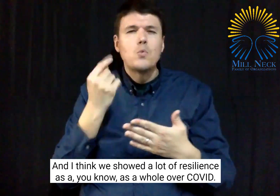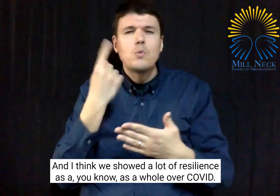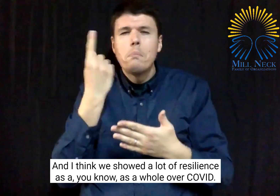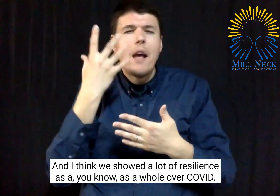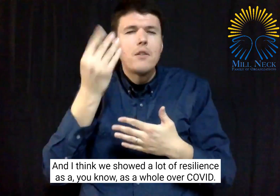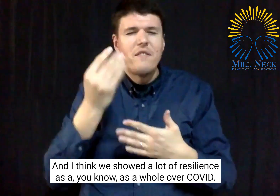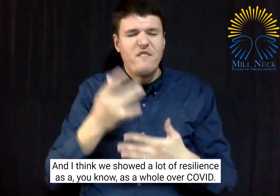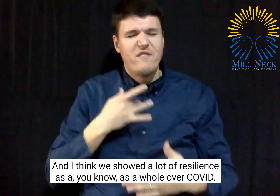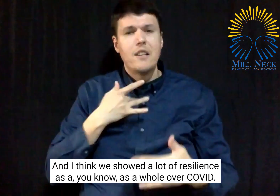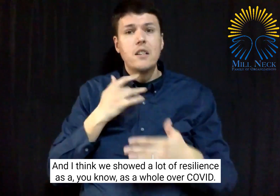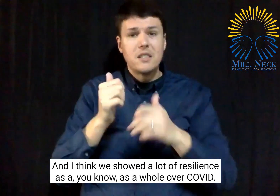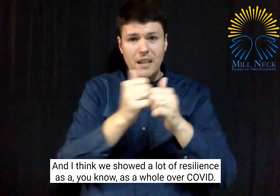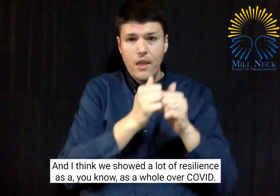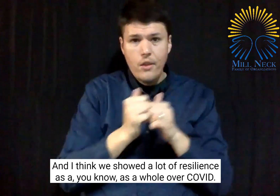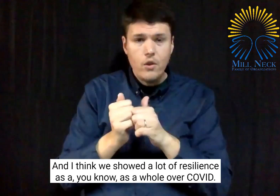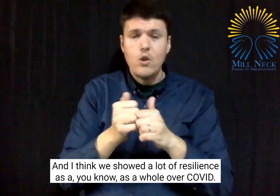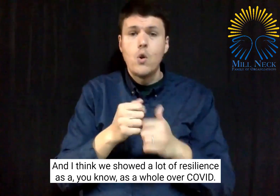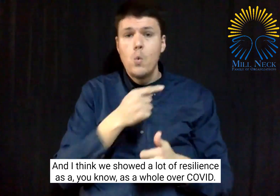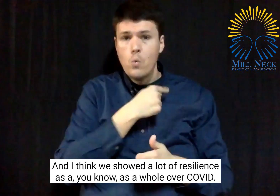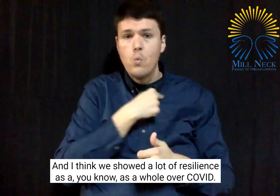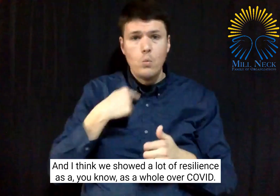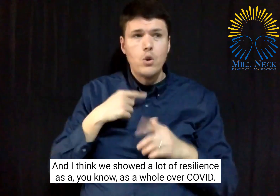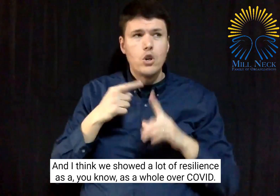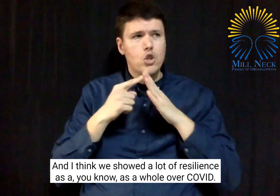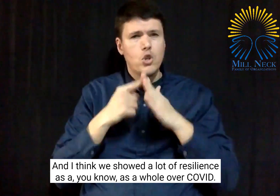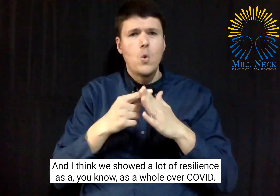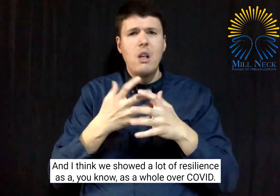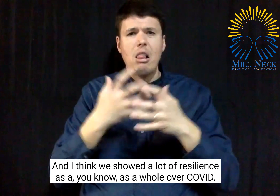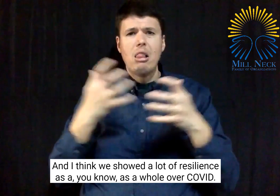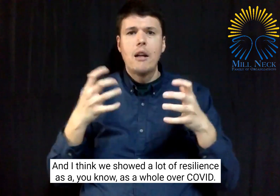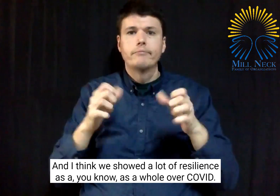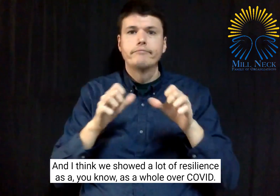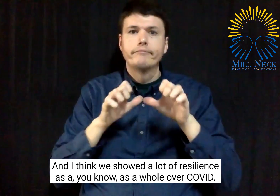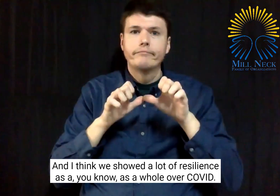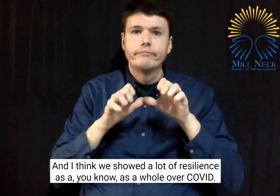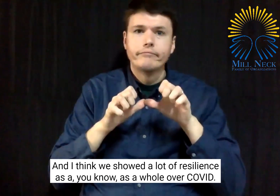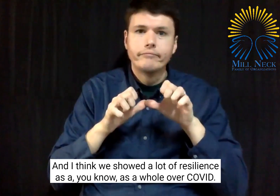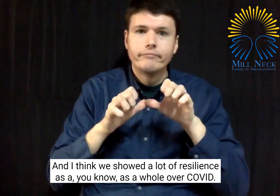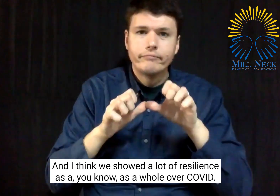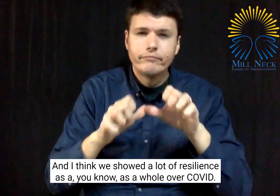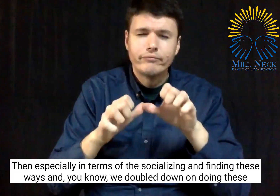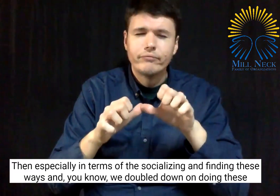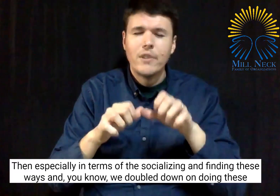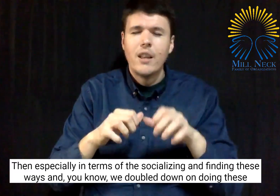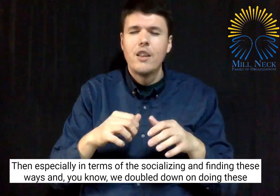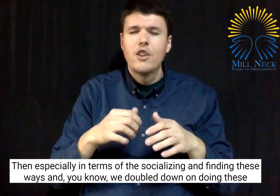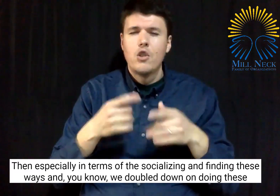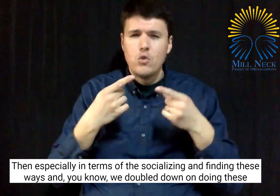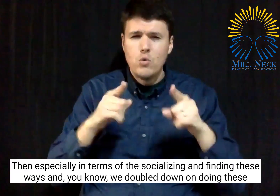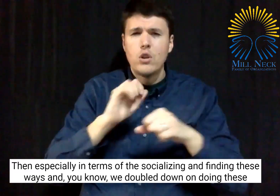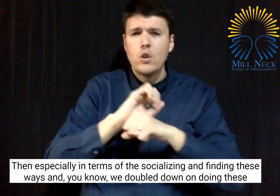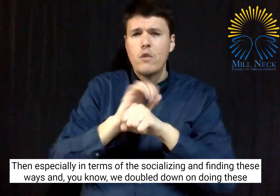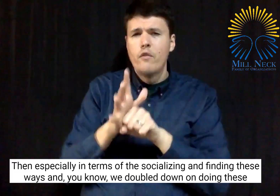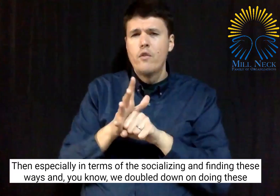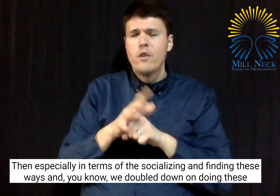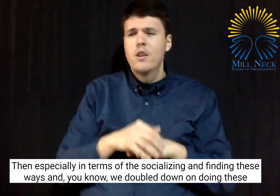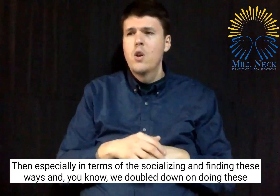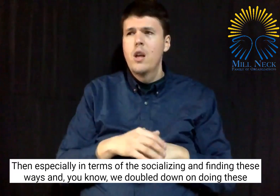think we showed a lot of resilience as a whole over COVID, and especially in terms of the socializing and finding these